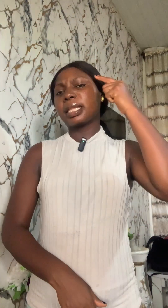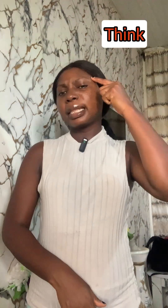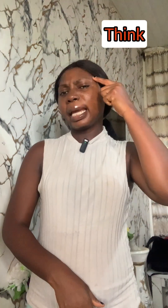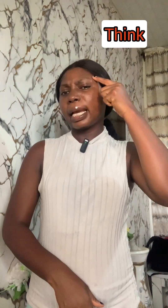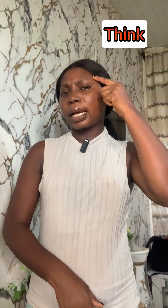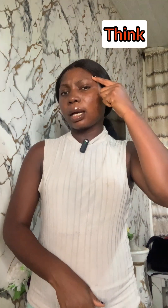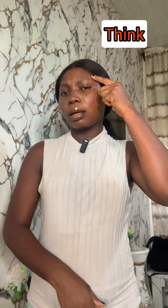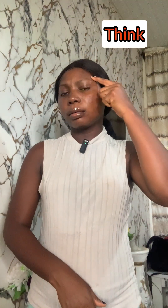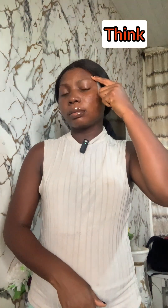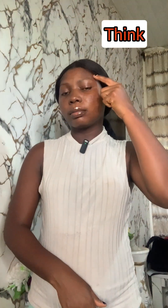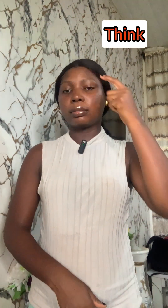Think.